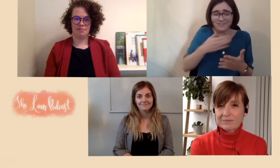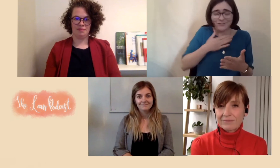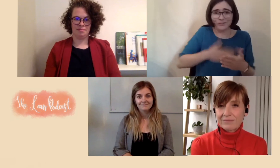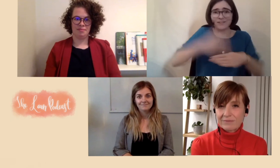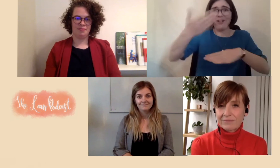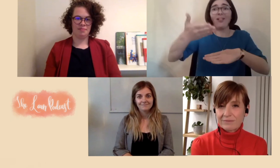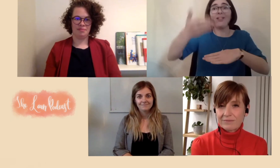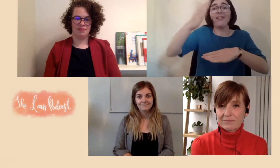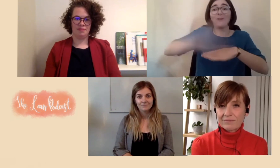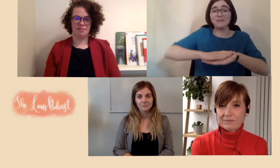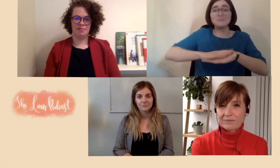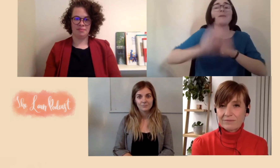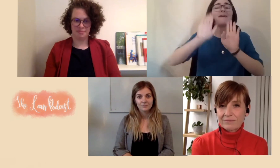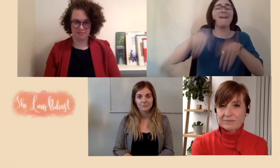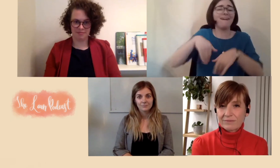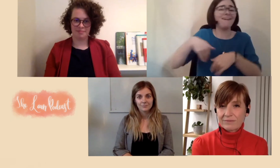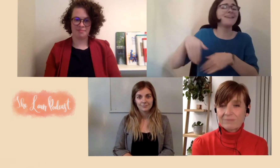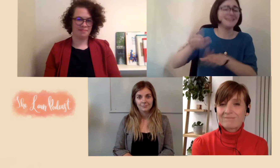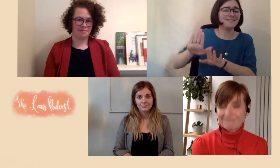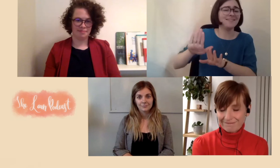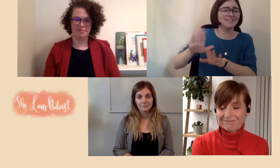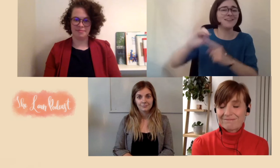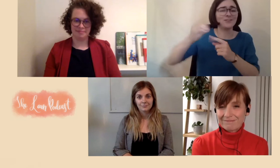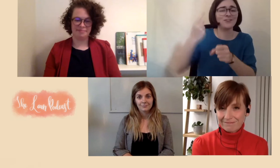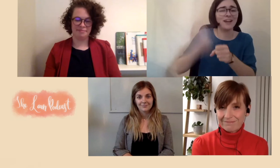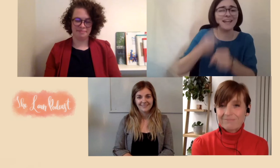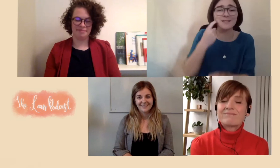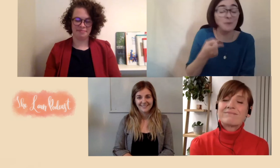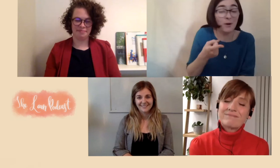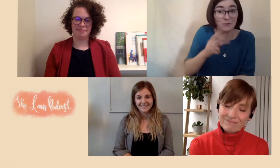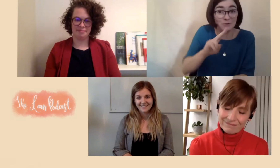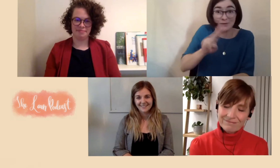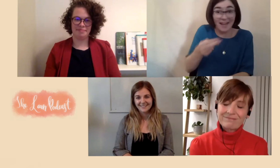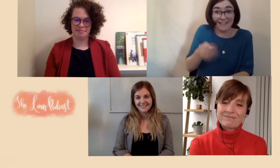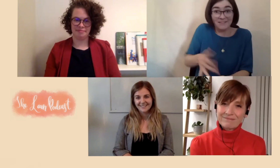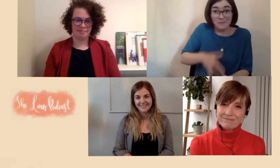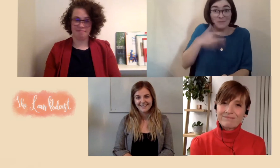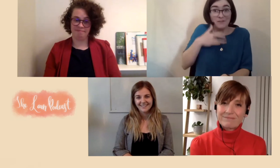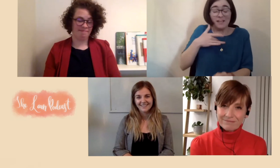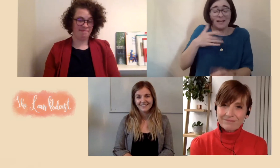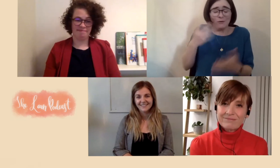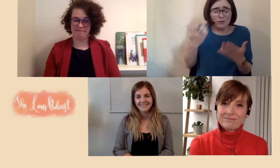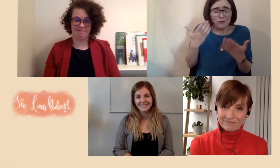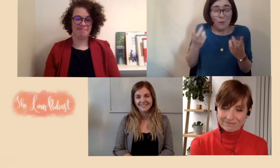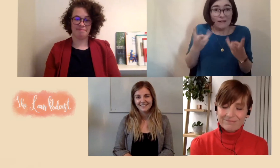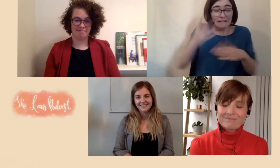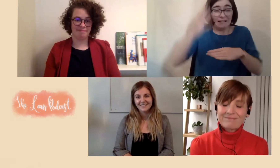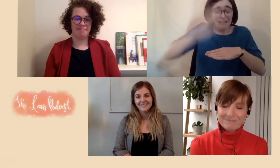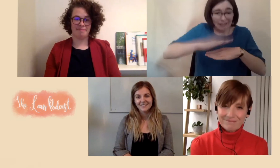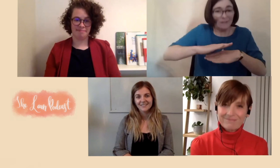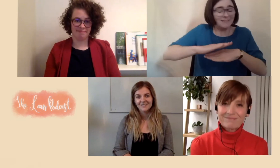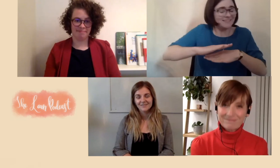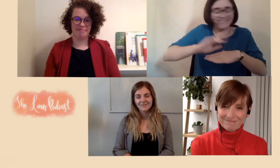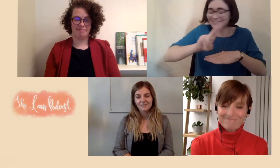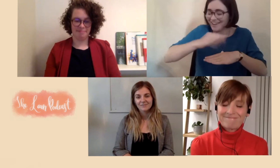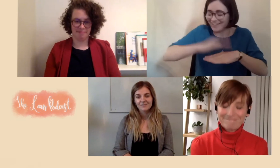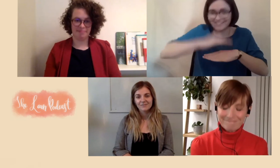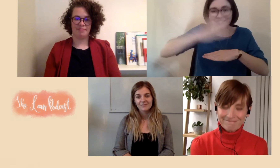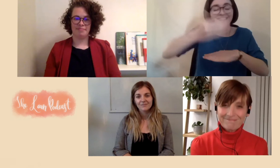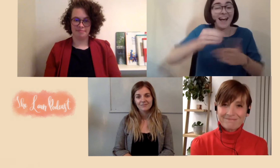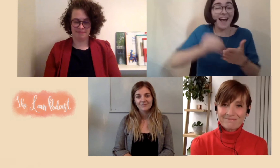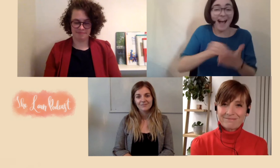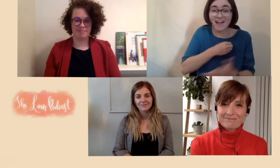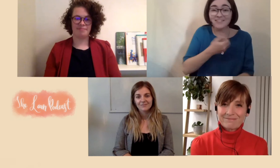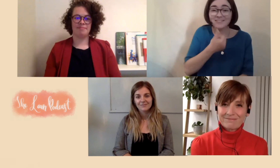best to power through those moments, and they are testing. But I suppose going back to kind of what we were saying is everyone is human, and interpreting is